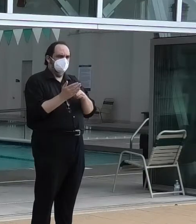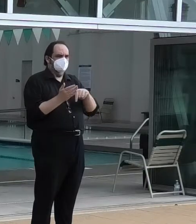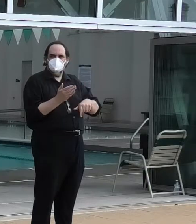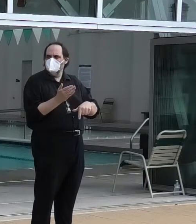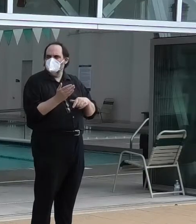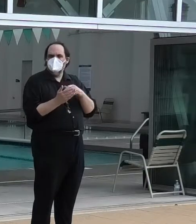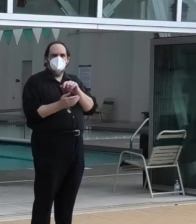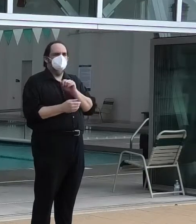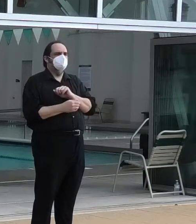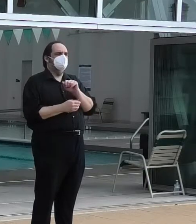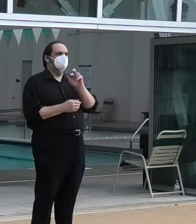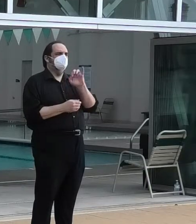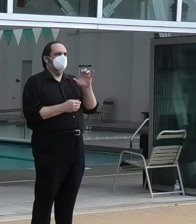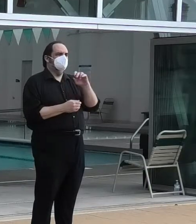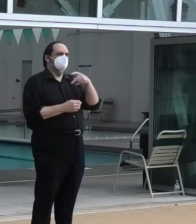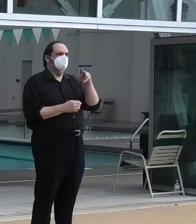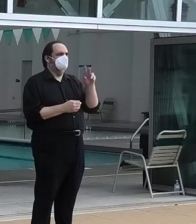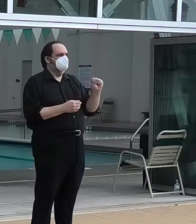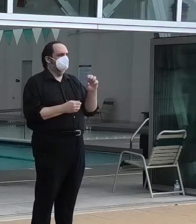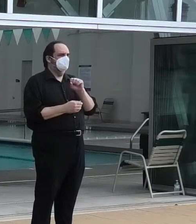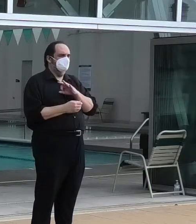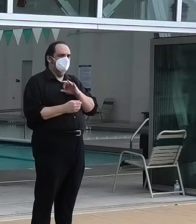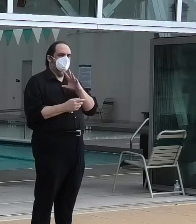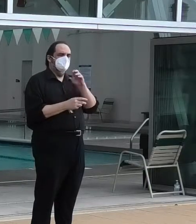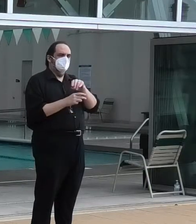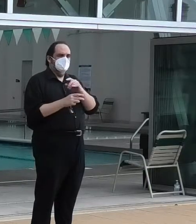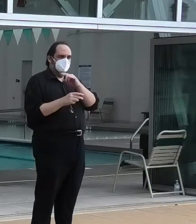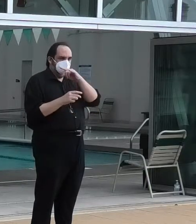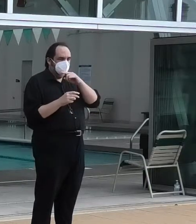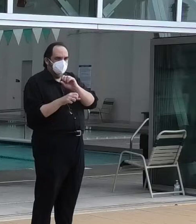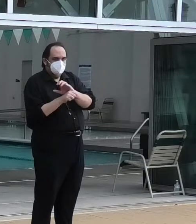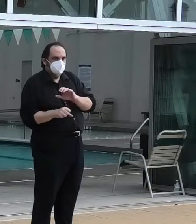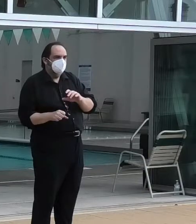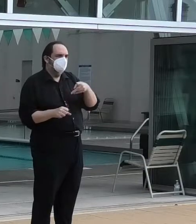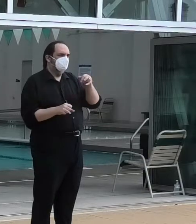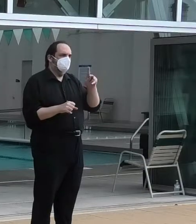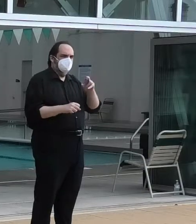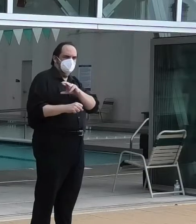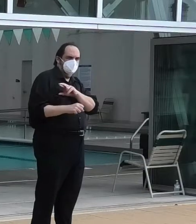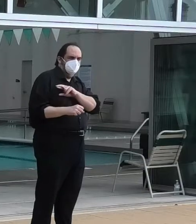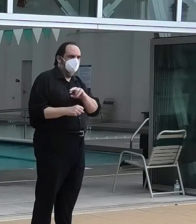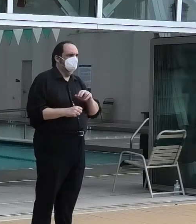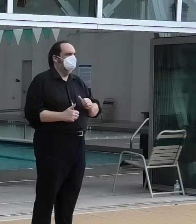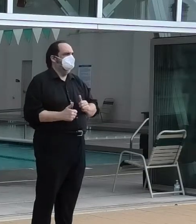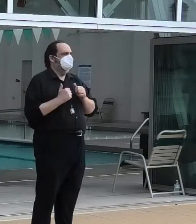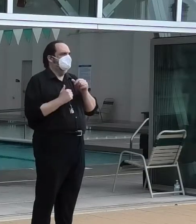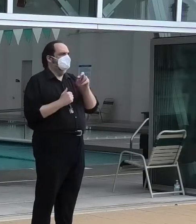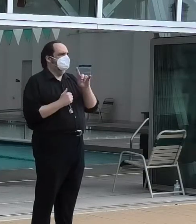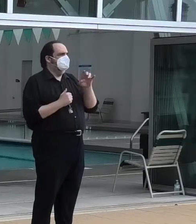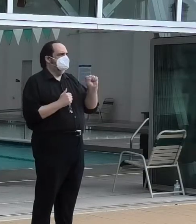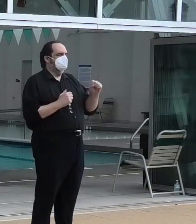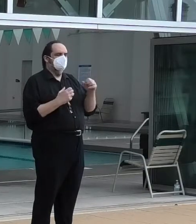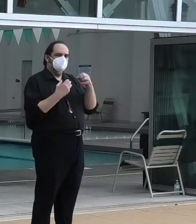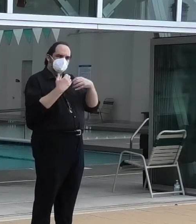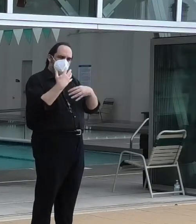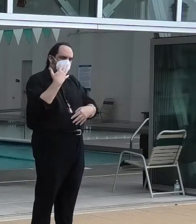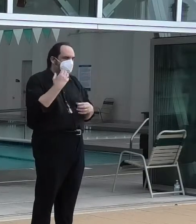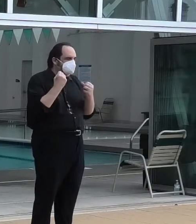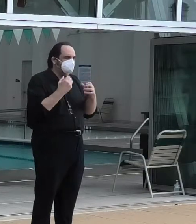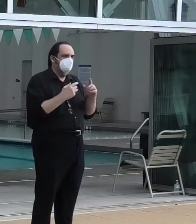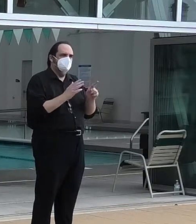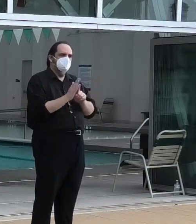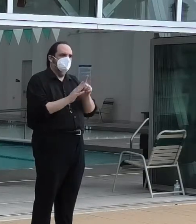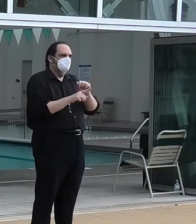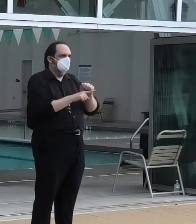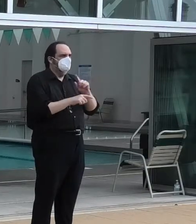and park staff, from child care workers to park rangers and lifeguards, go through many hours of training to ensure the